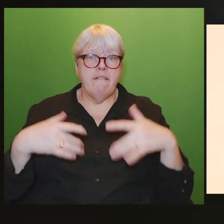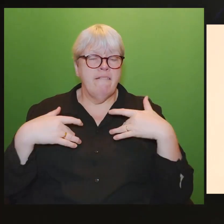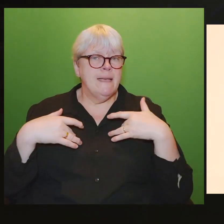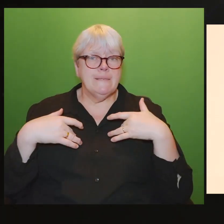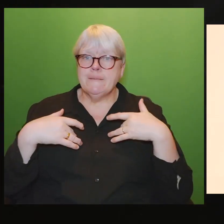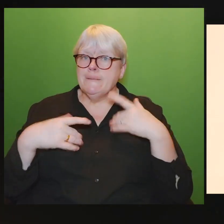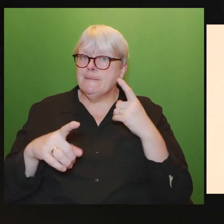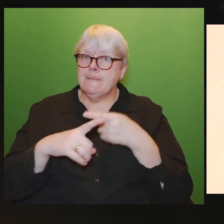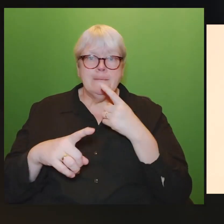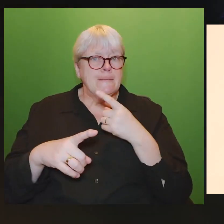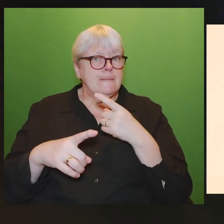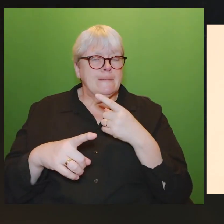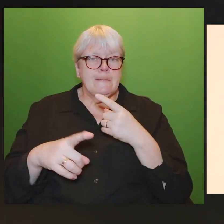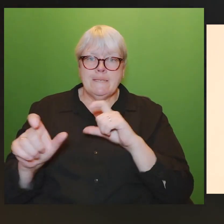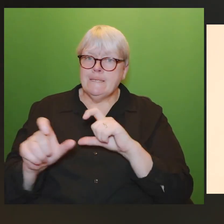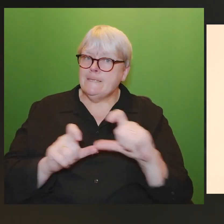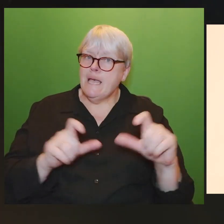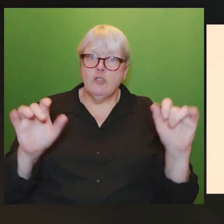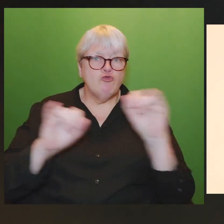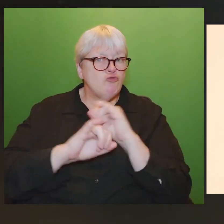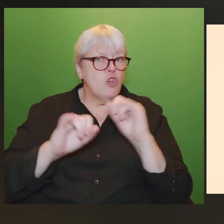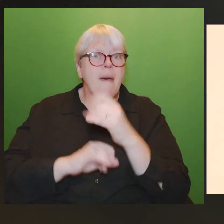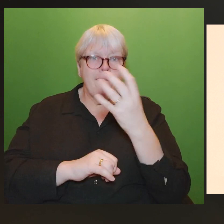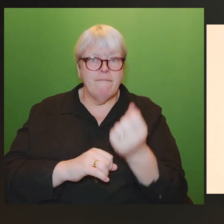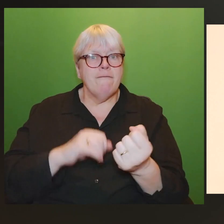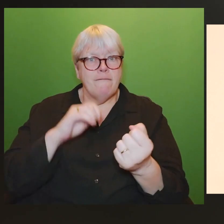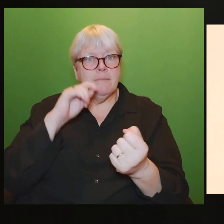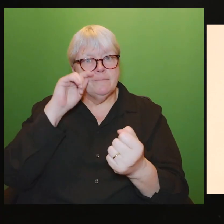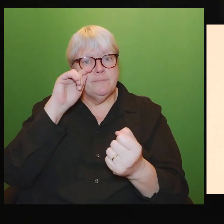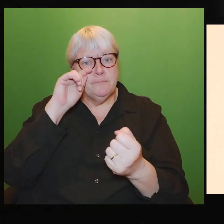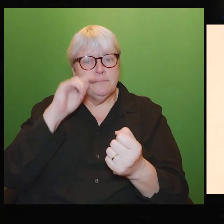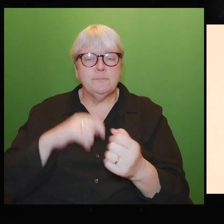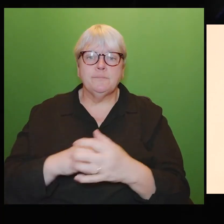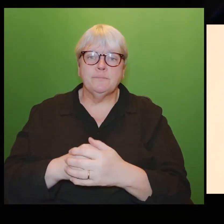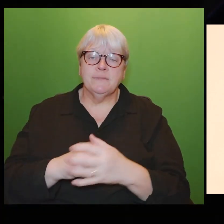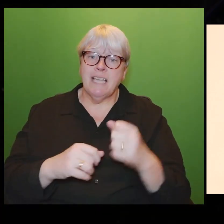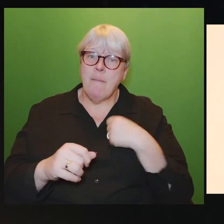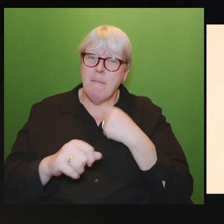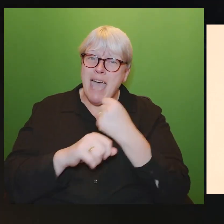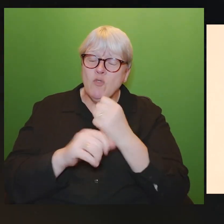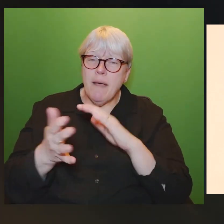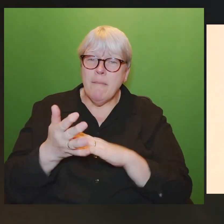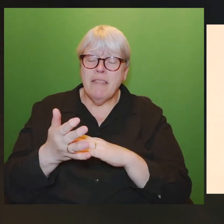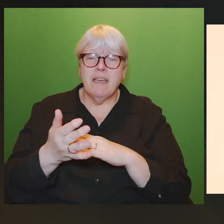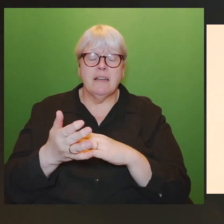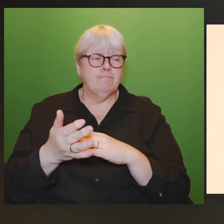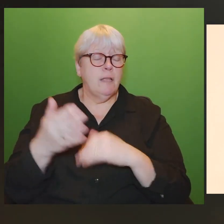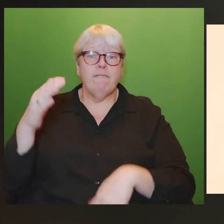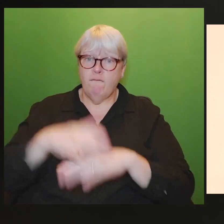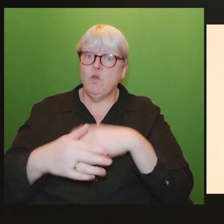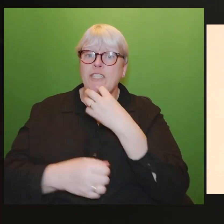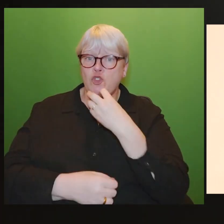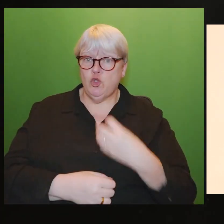She was reportedly Jewish. Mum's stepmother had told her that. She knew her back in Poland, and she said that